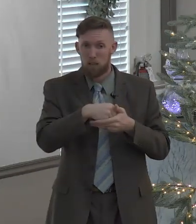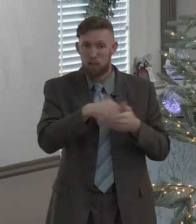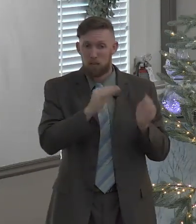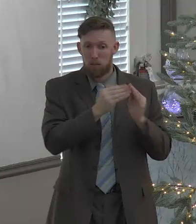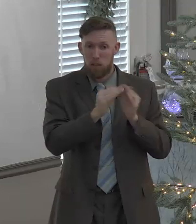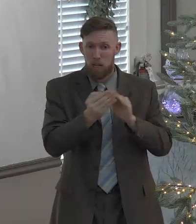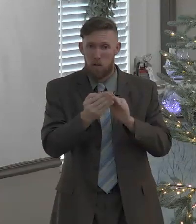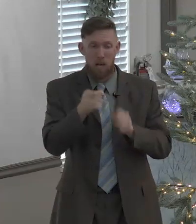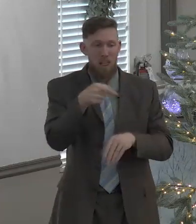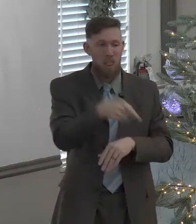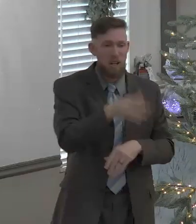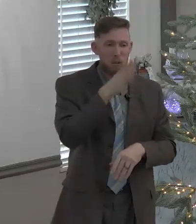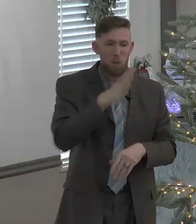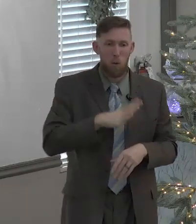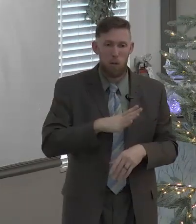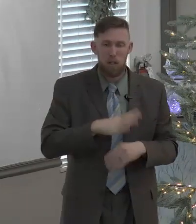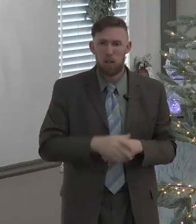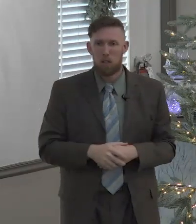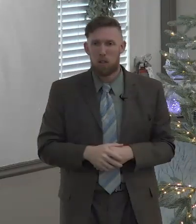else is well known in the community?